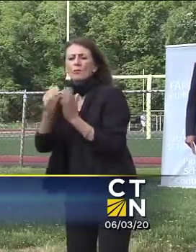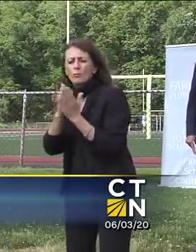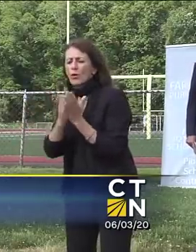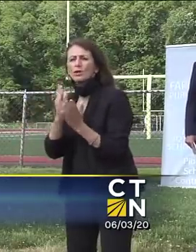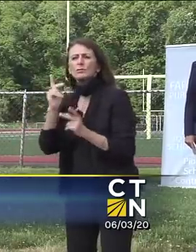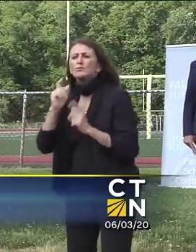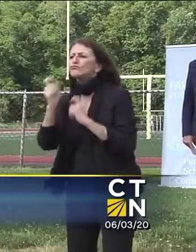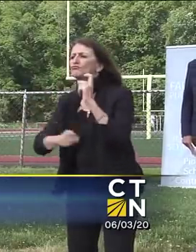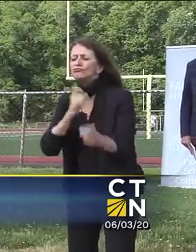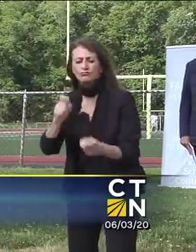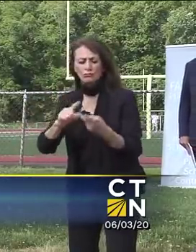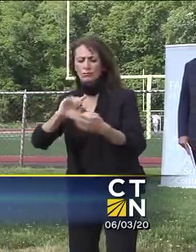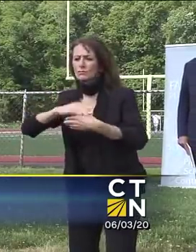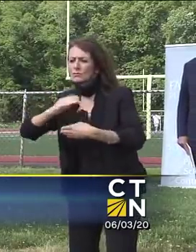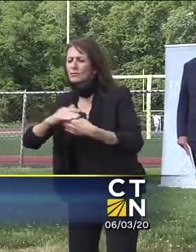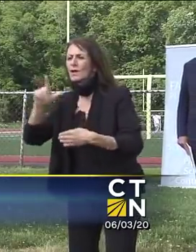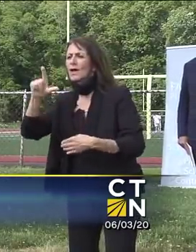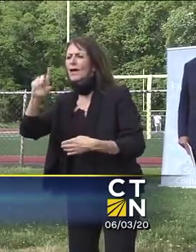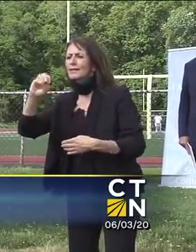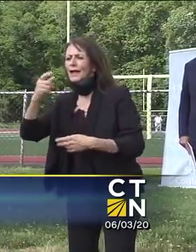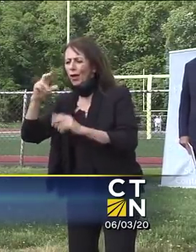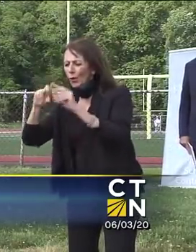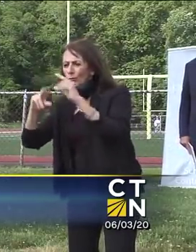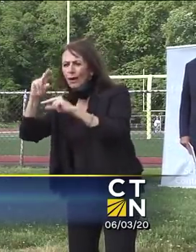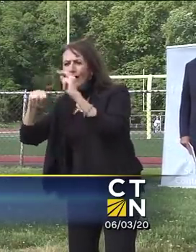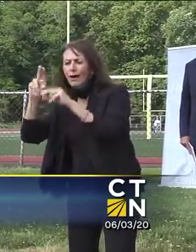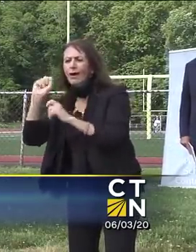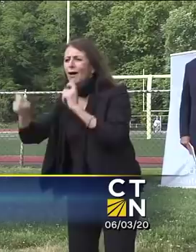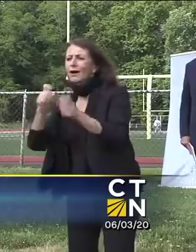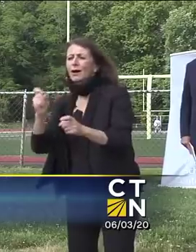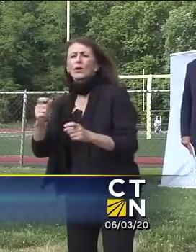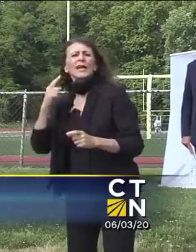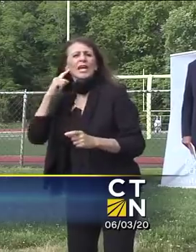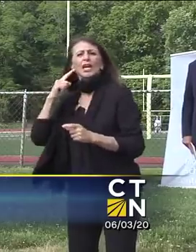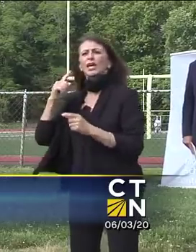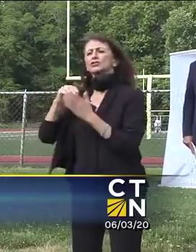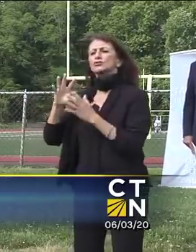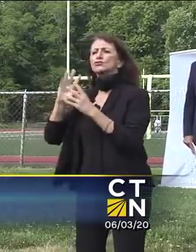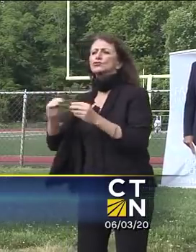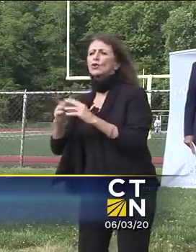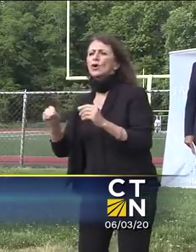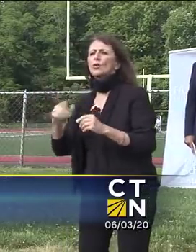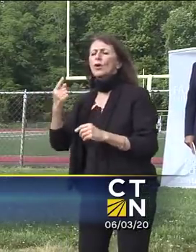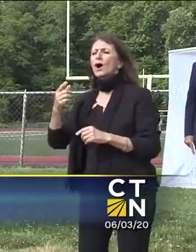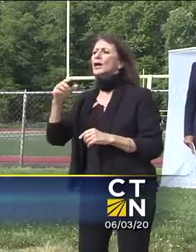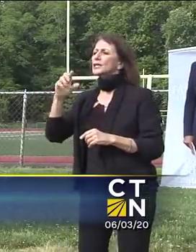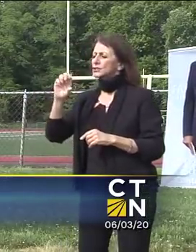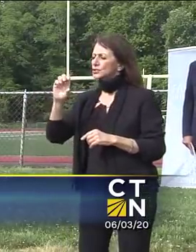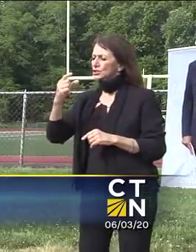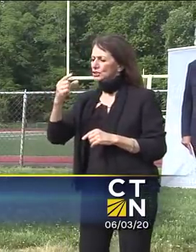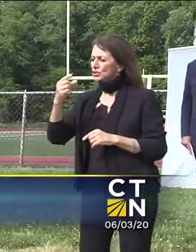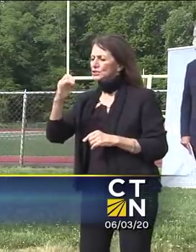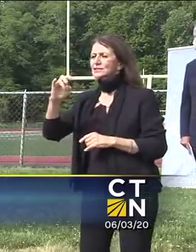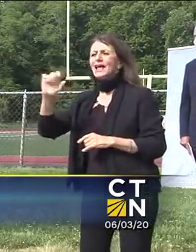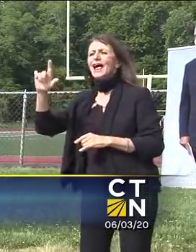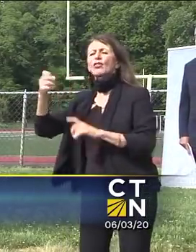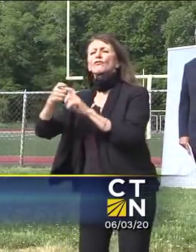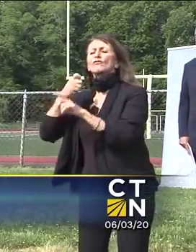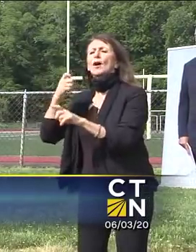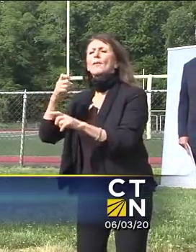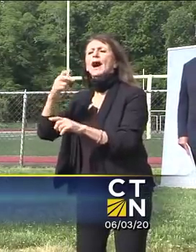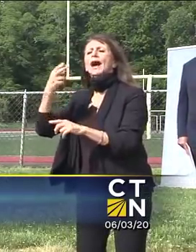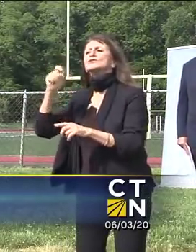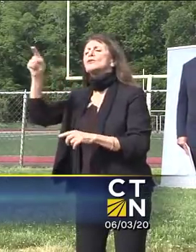books, computers, Lego, to the stories of students like Giselle Negret Campos from Platt High School